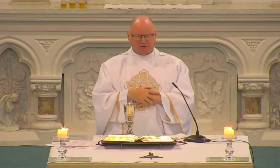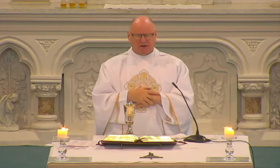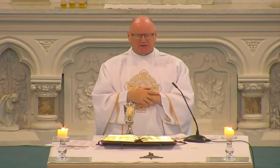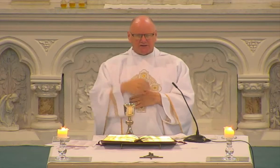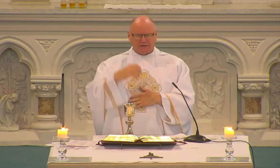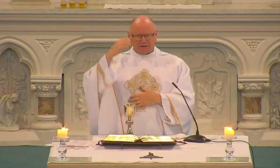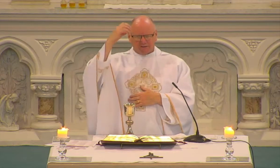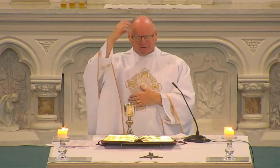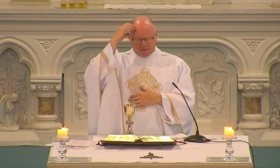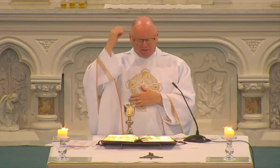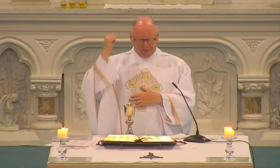Christ.